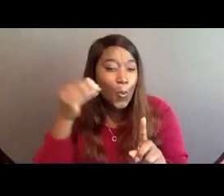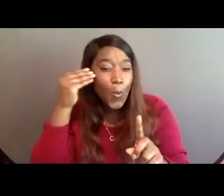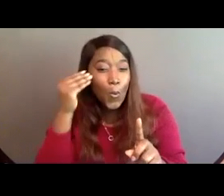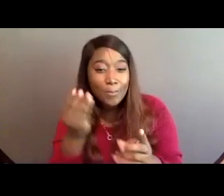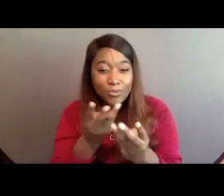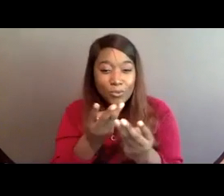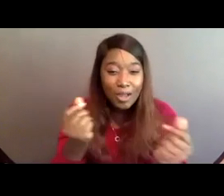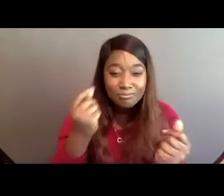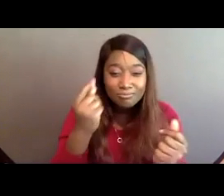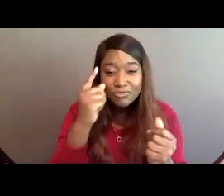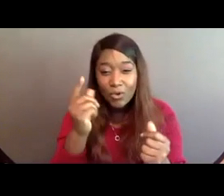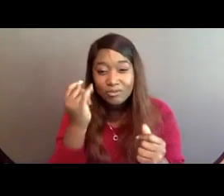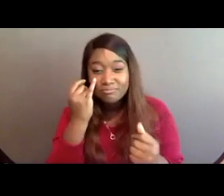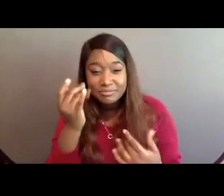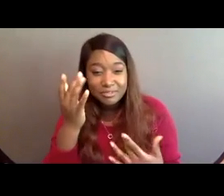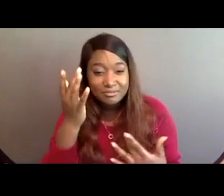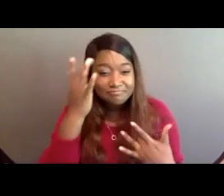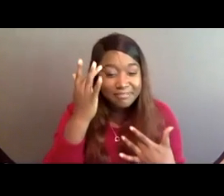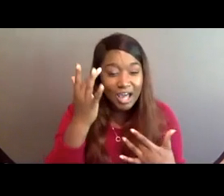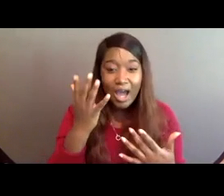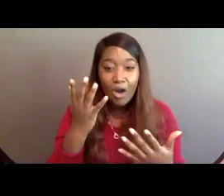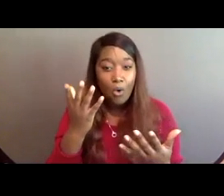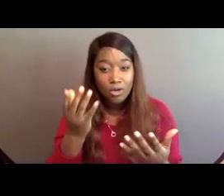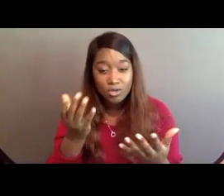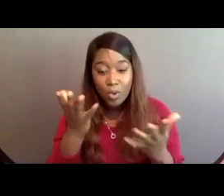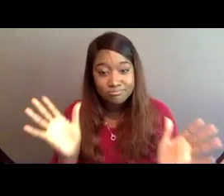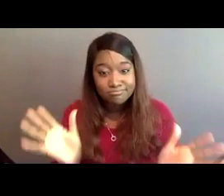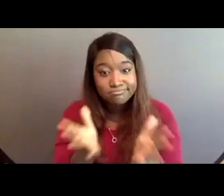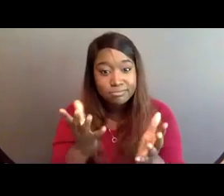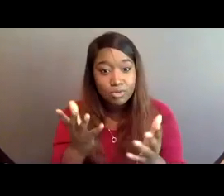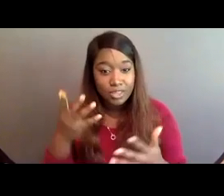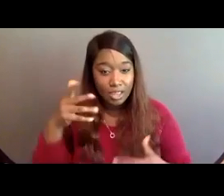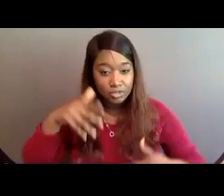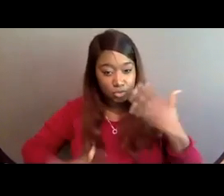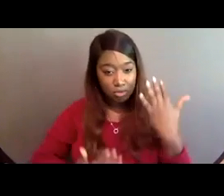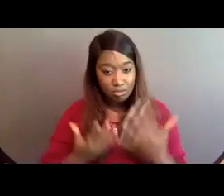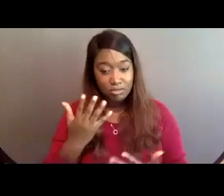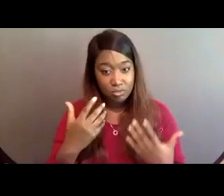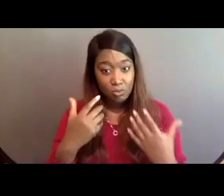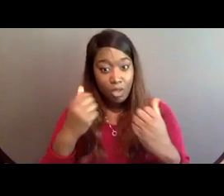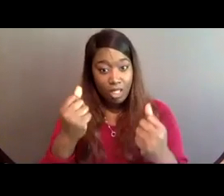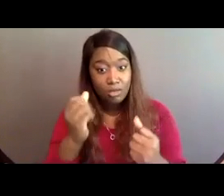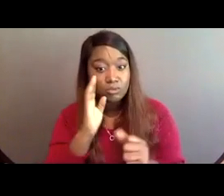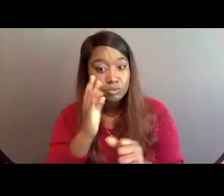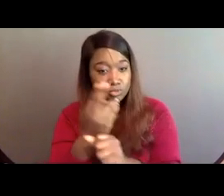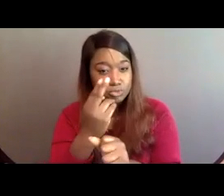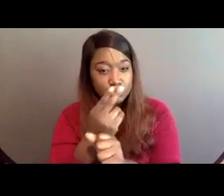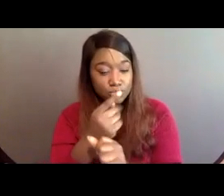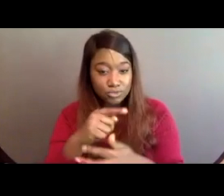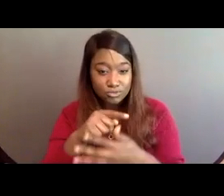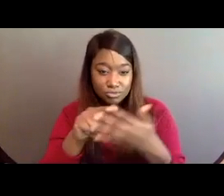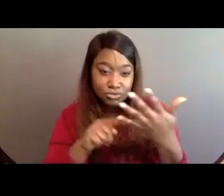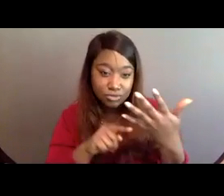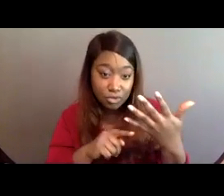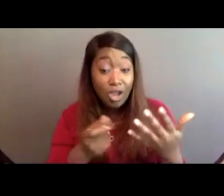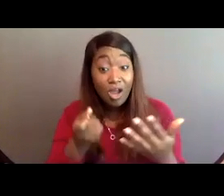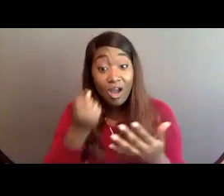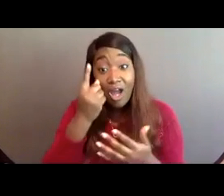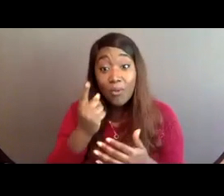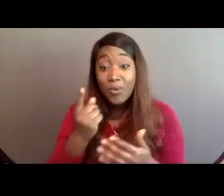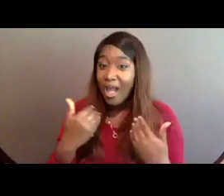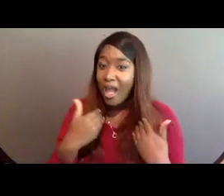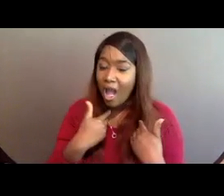families in order to promote circulation and wellness, but actually has, the full underpinnings of science behind it